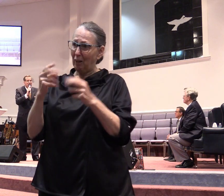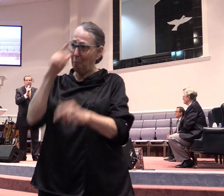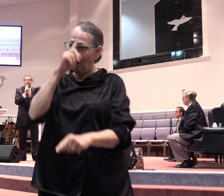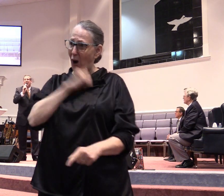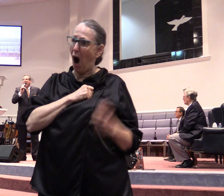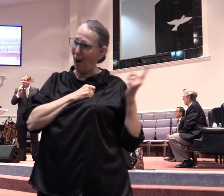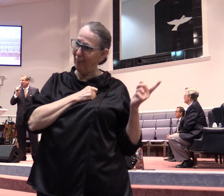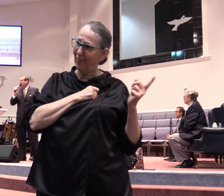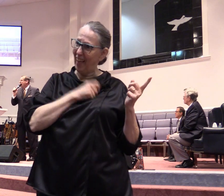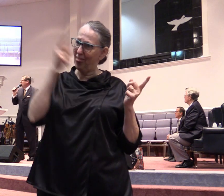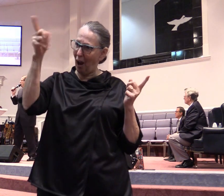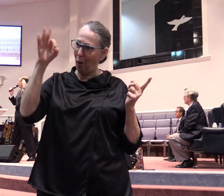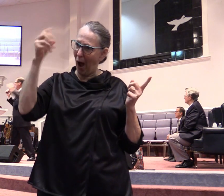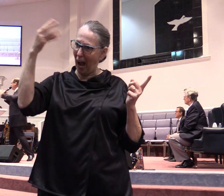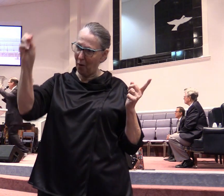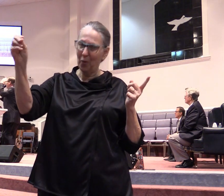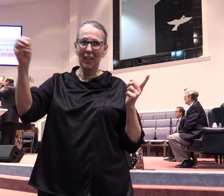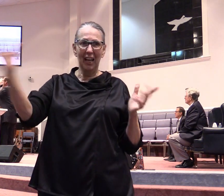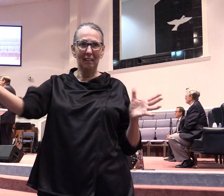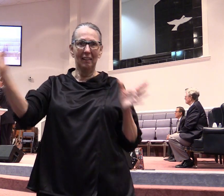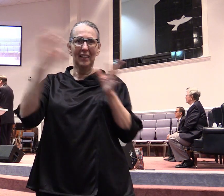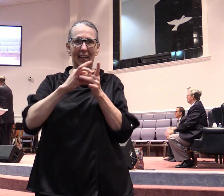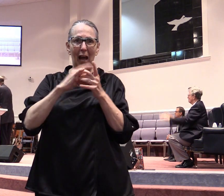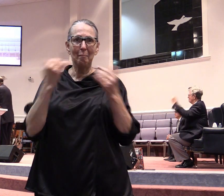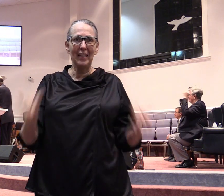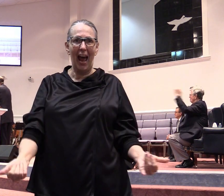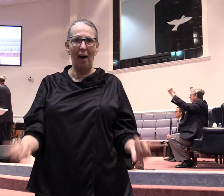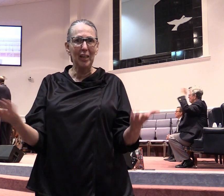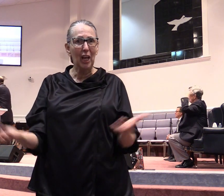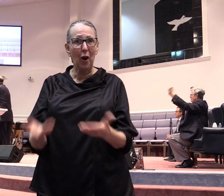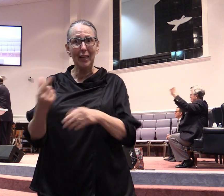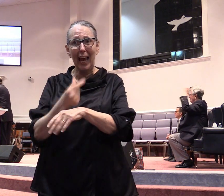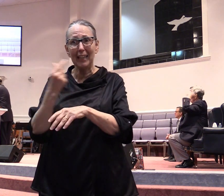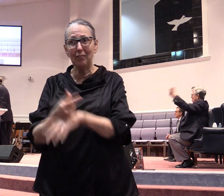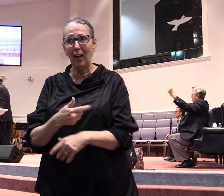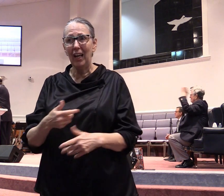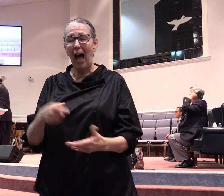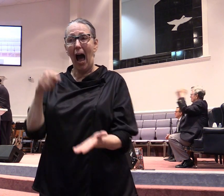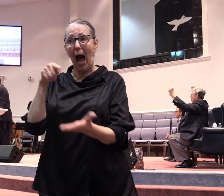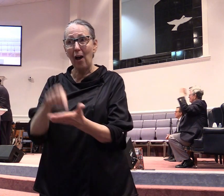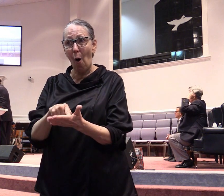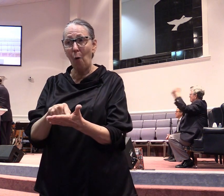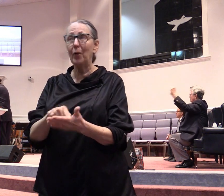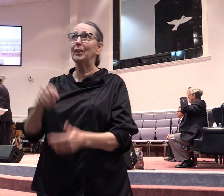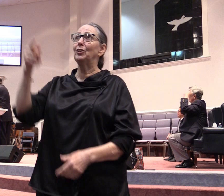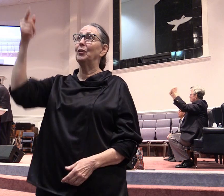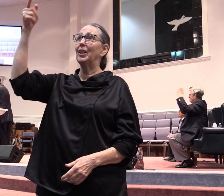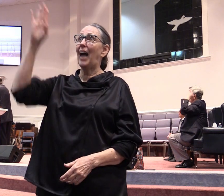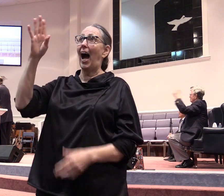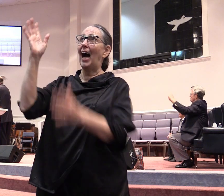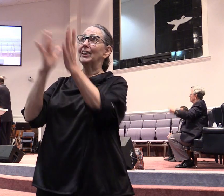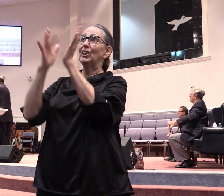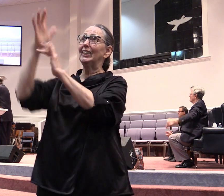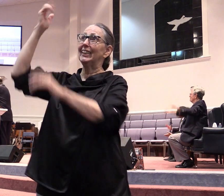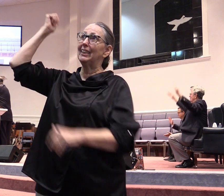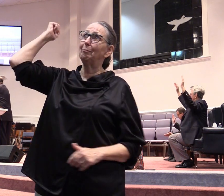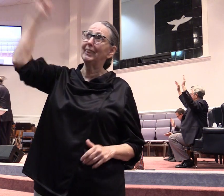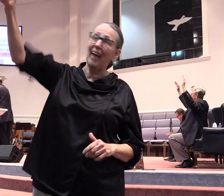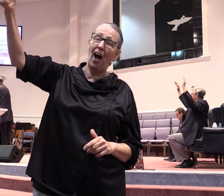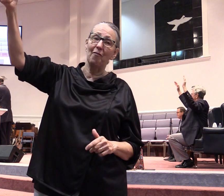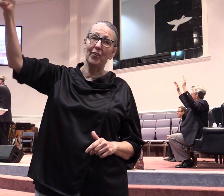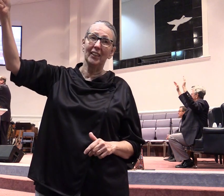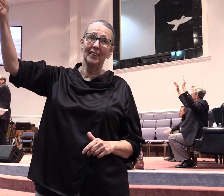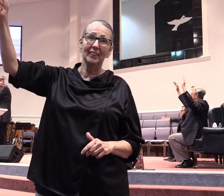my pastor. And God would bring me to where I am today. I owe it all to a man called Jesus. Because